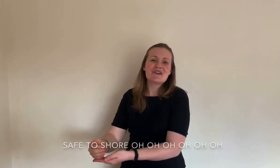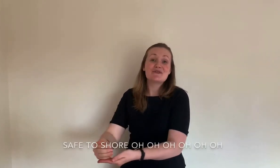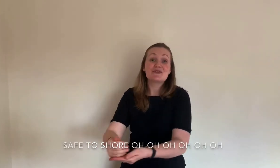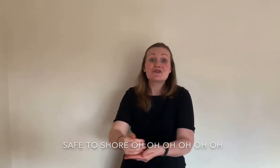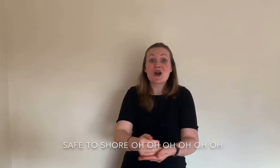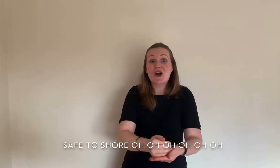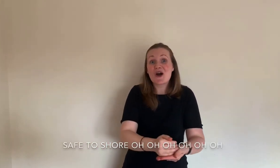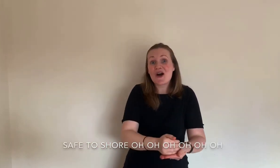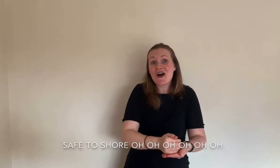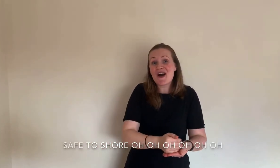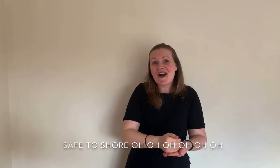To